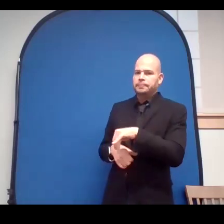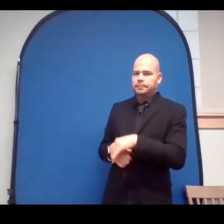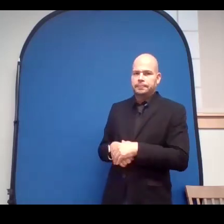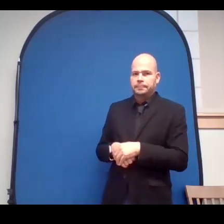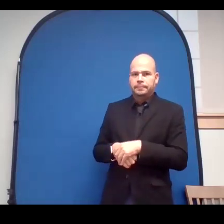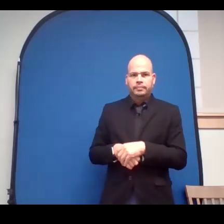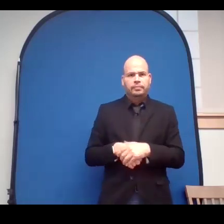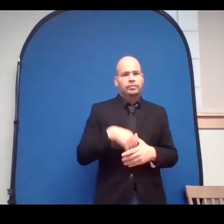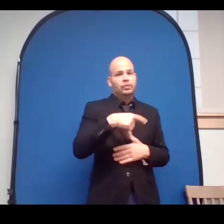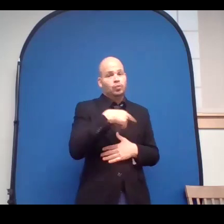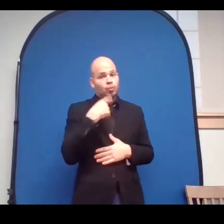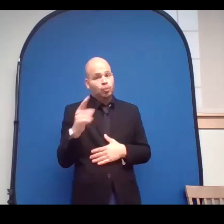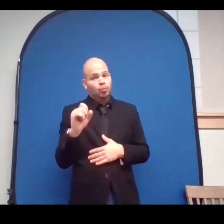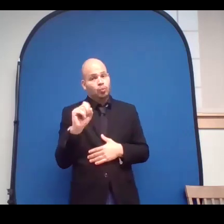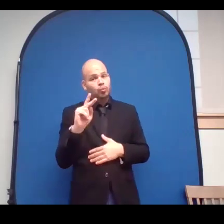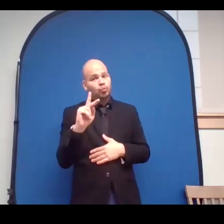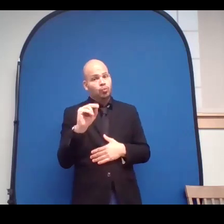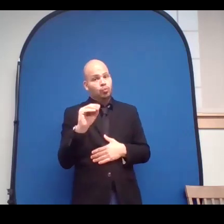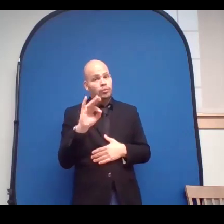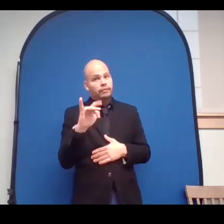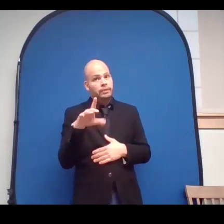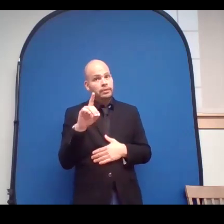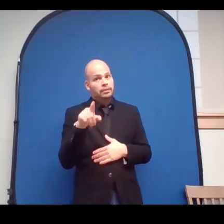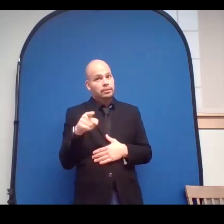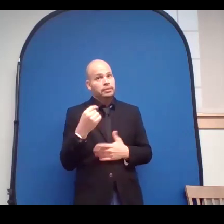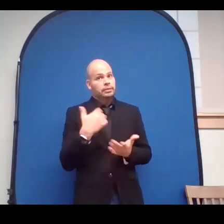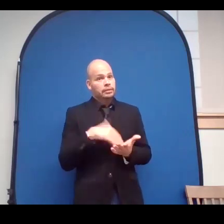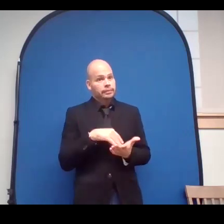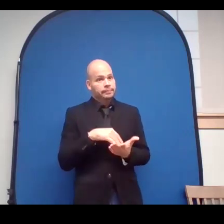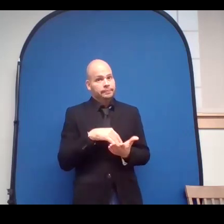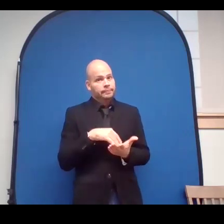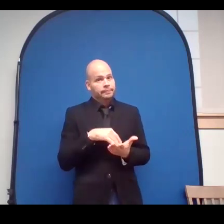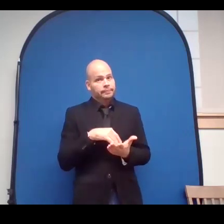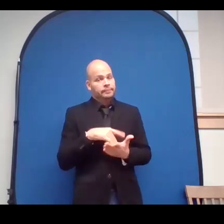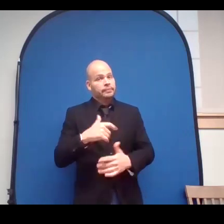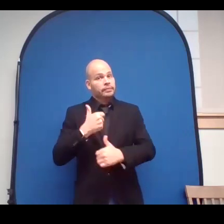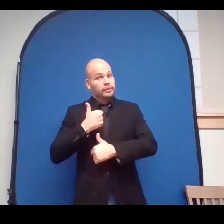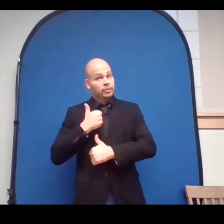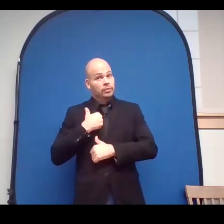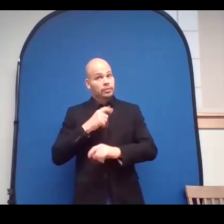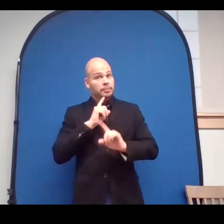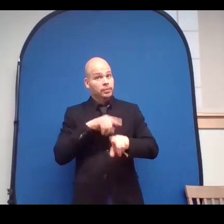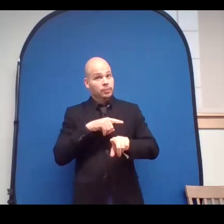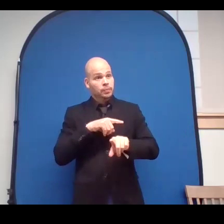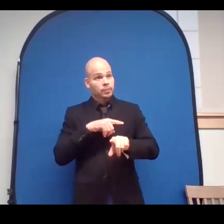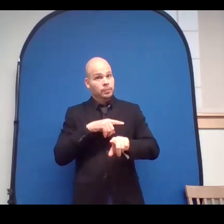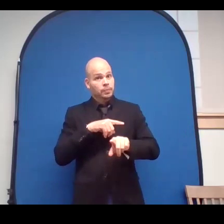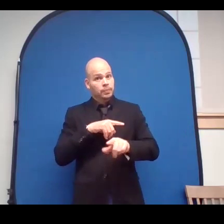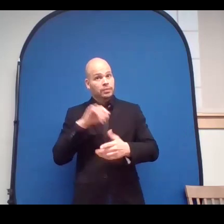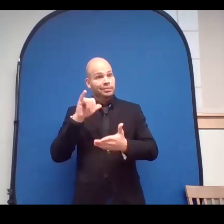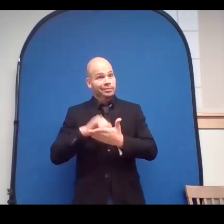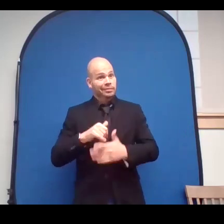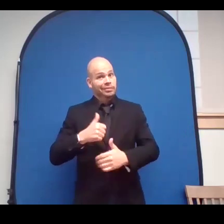in this conversation about the, again, the Army directive that while a military duty sergeant card not have access to